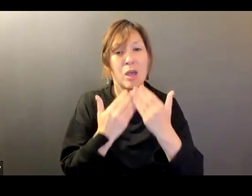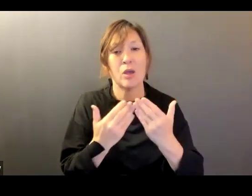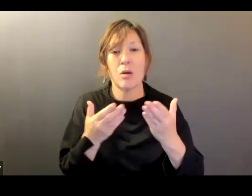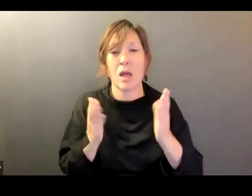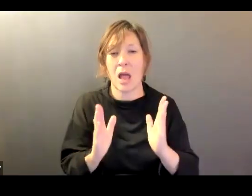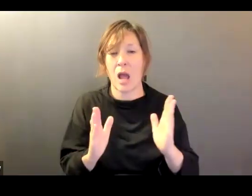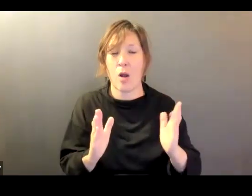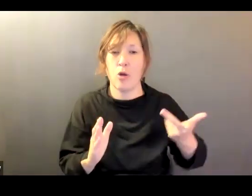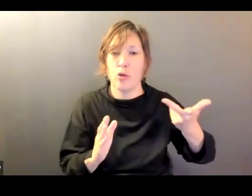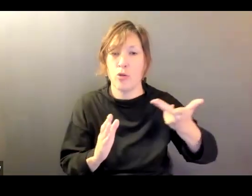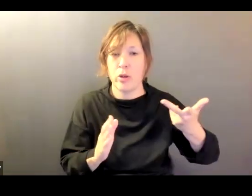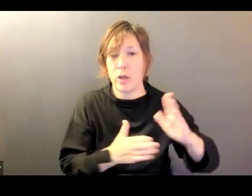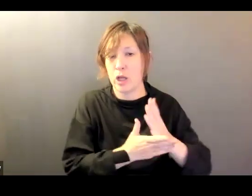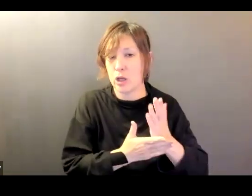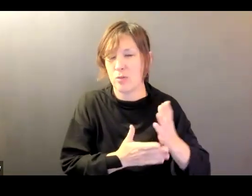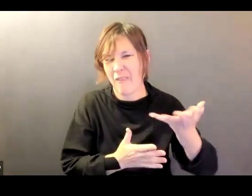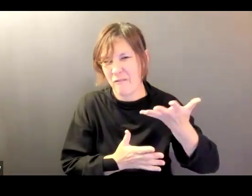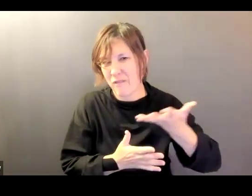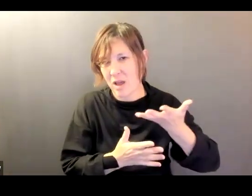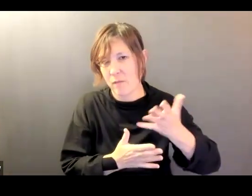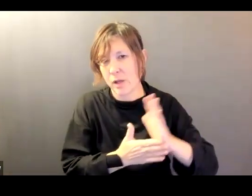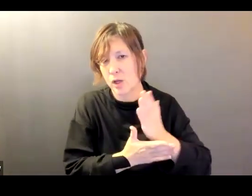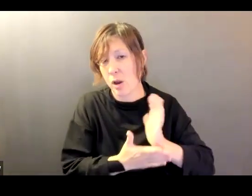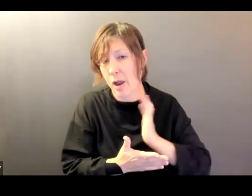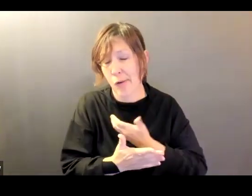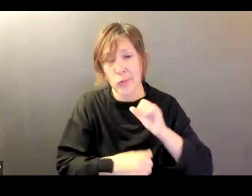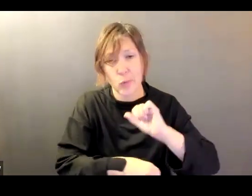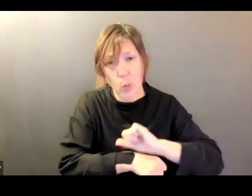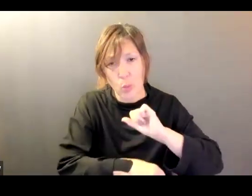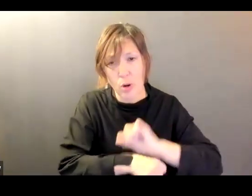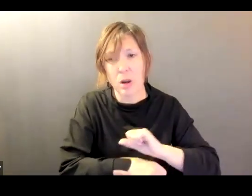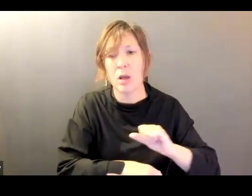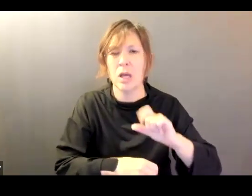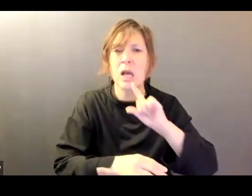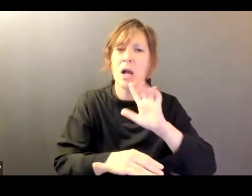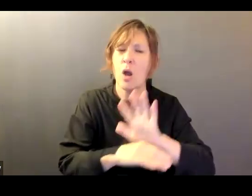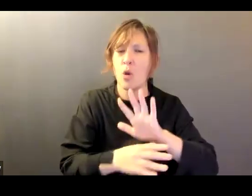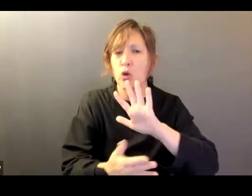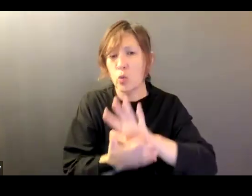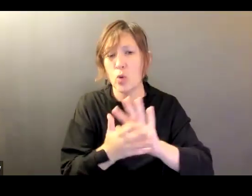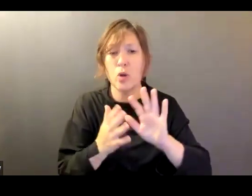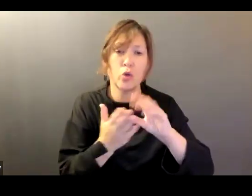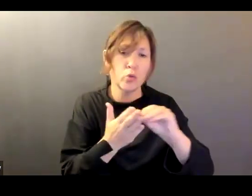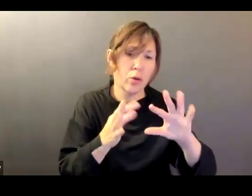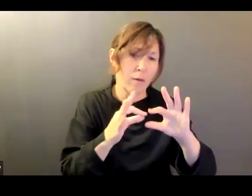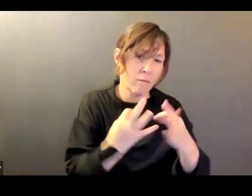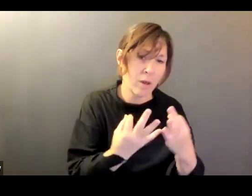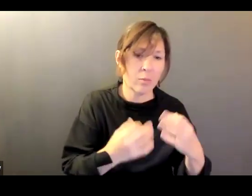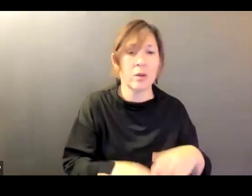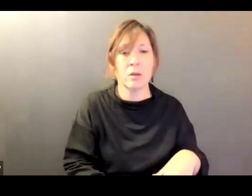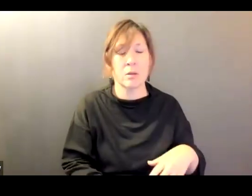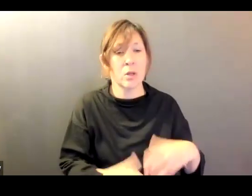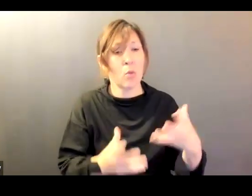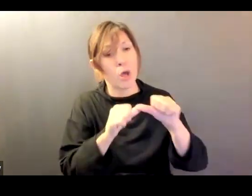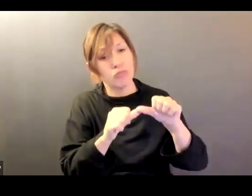collective work, which reflects our deep commitment to our schools, our students, and our families. And we look forward to continuing the dialogue and